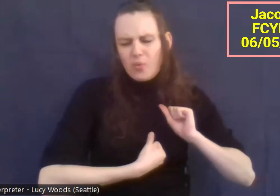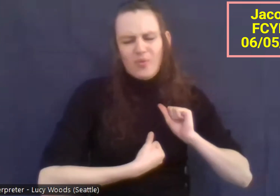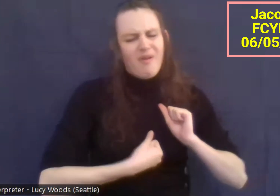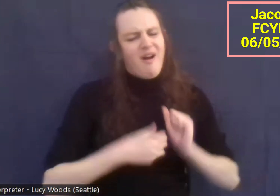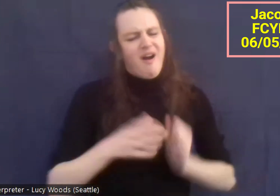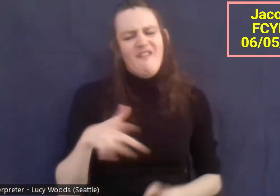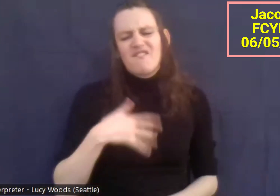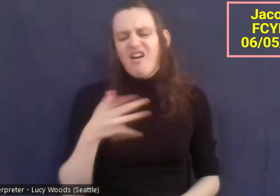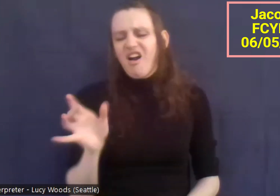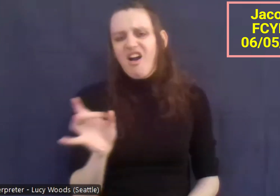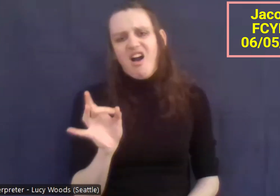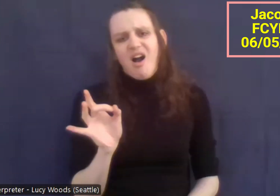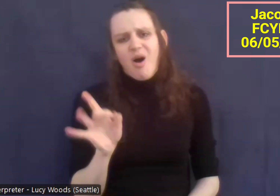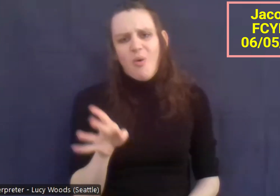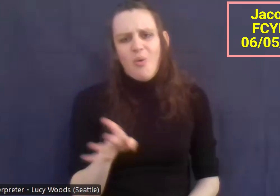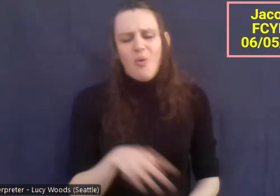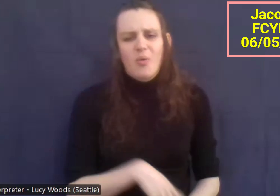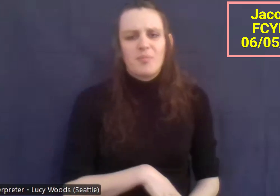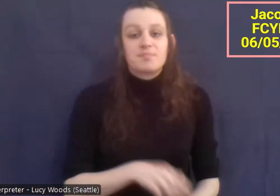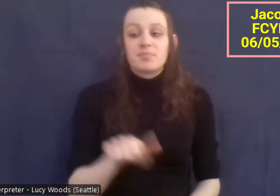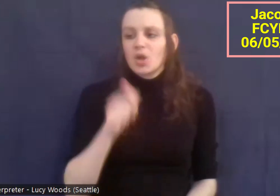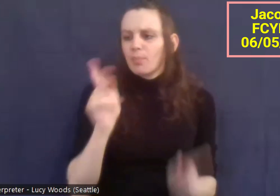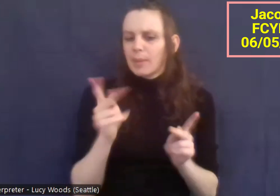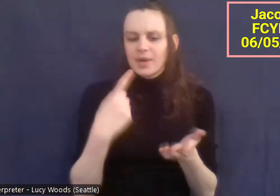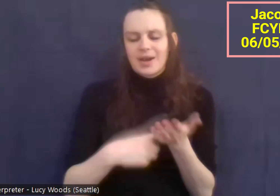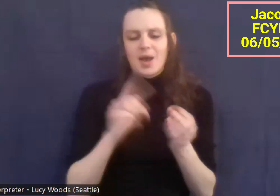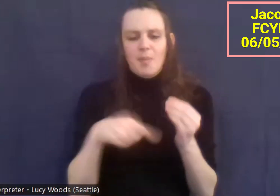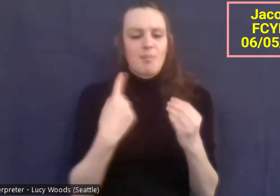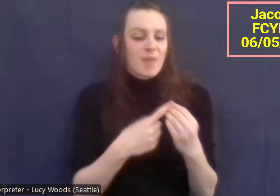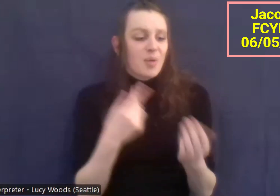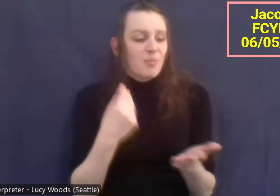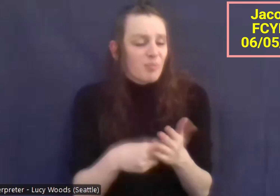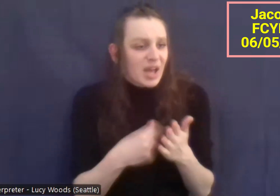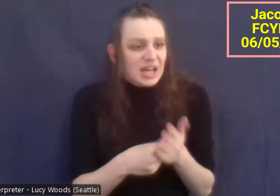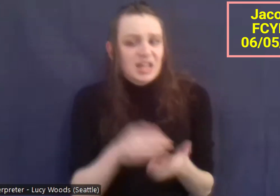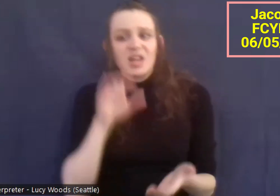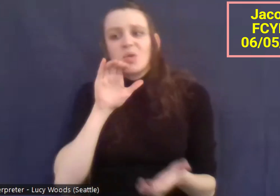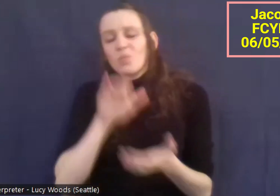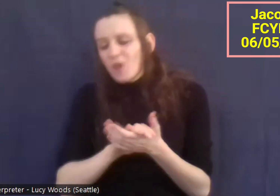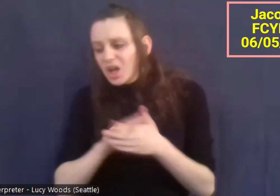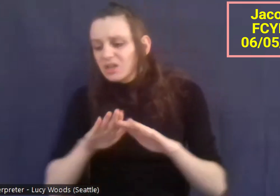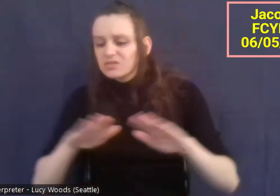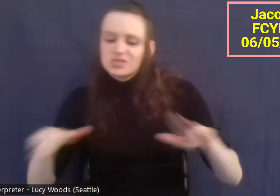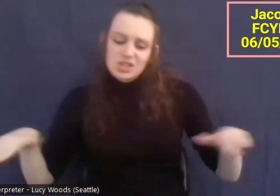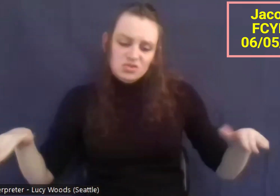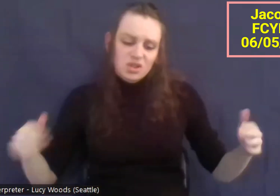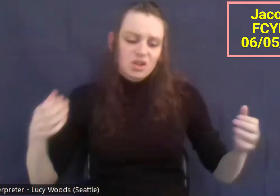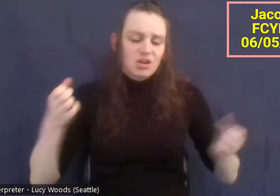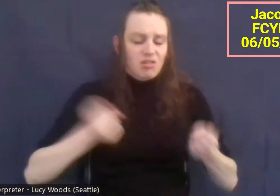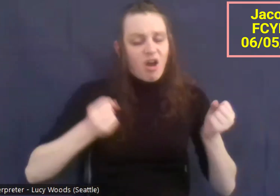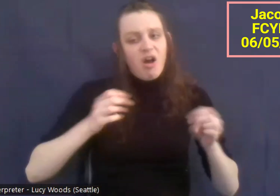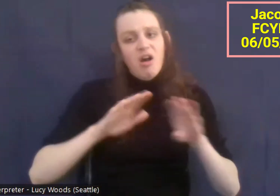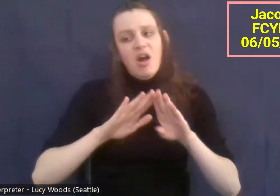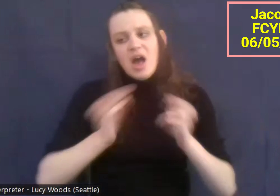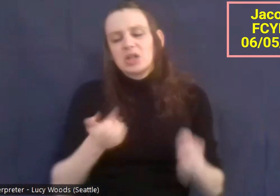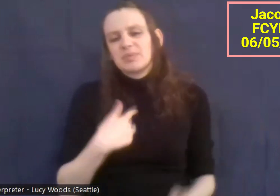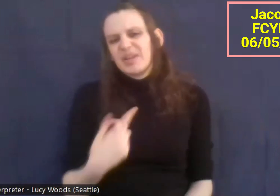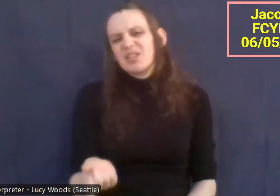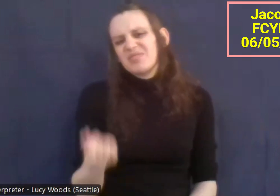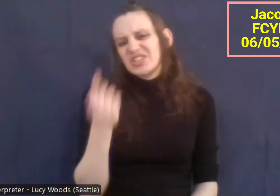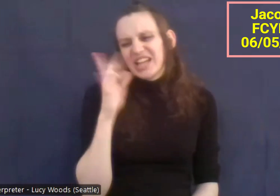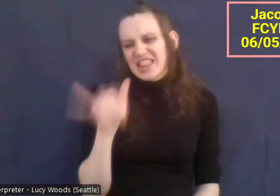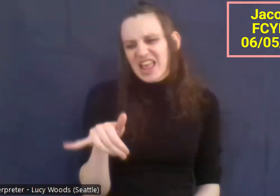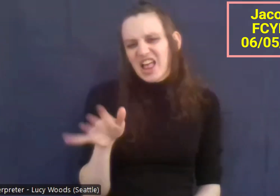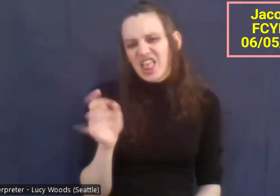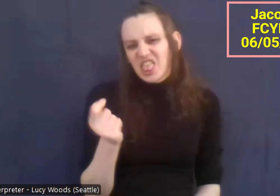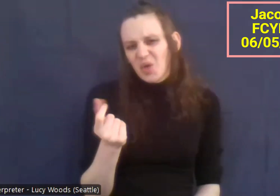Other people talk about financial status, their wife, their children, the car, the house, and I understand those things to a degree